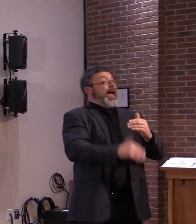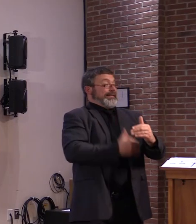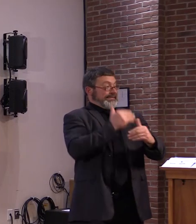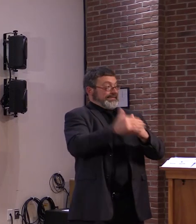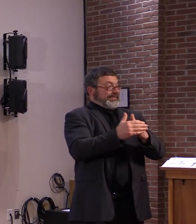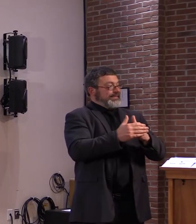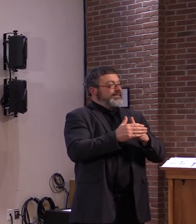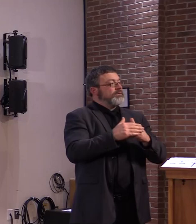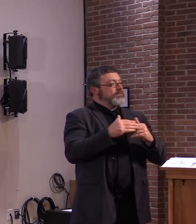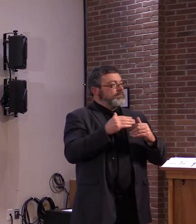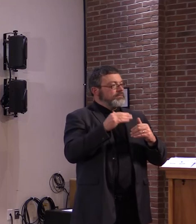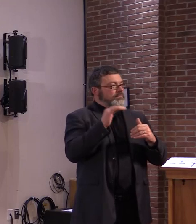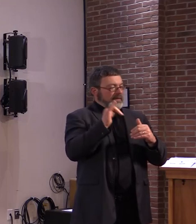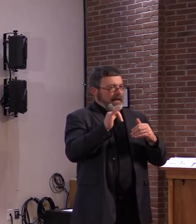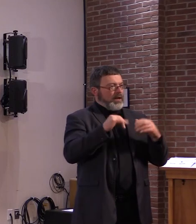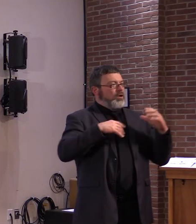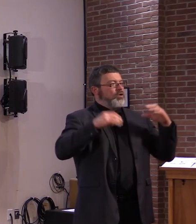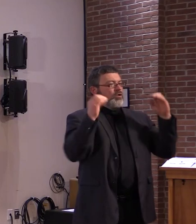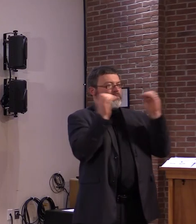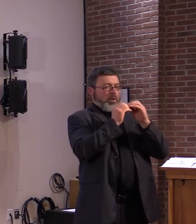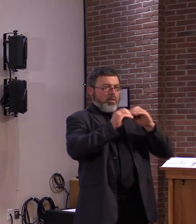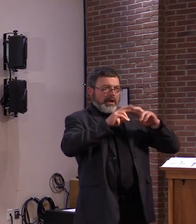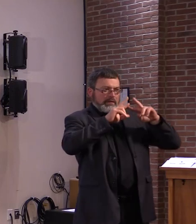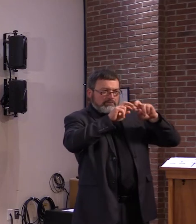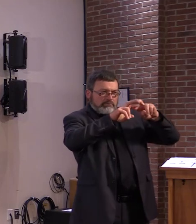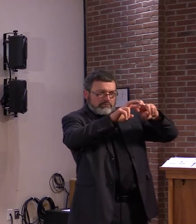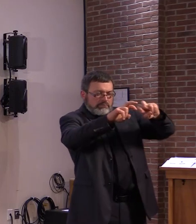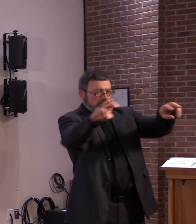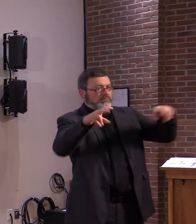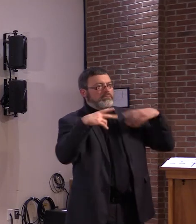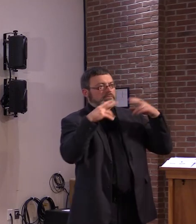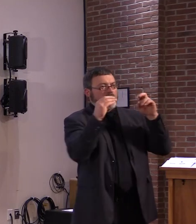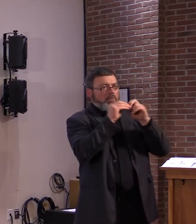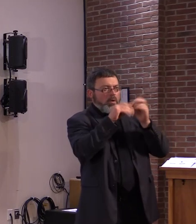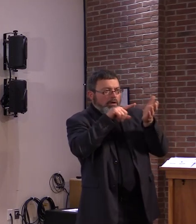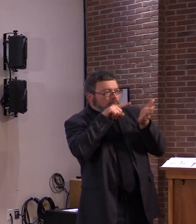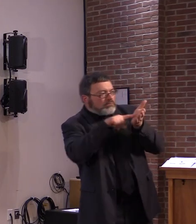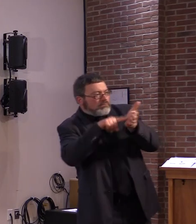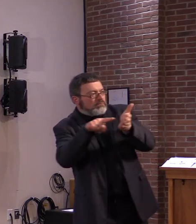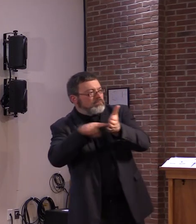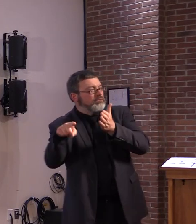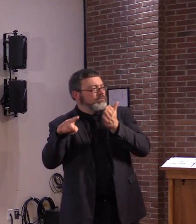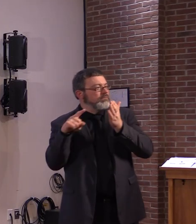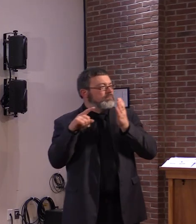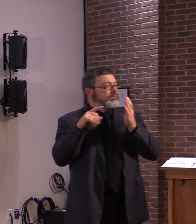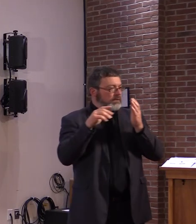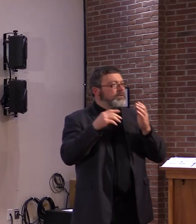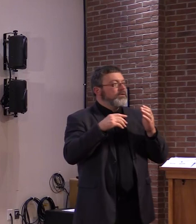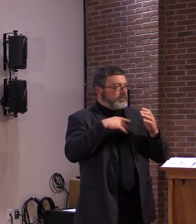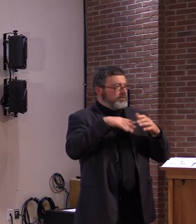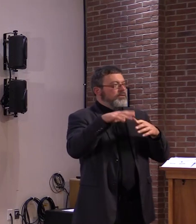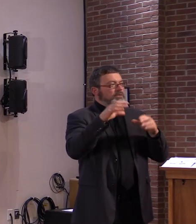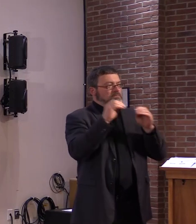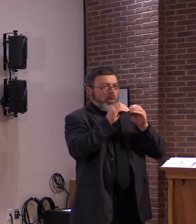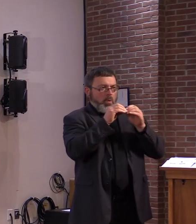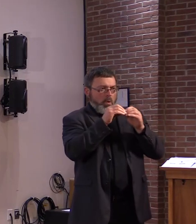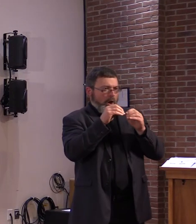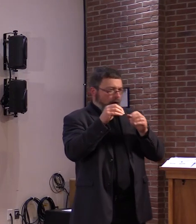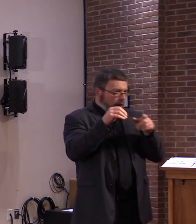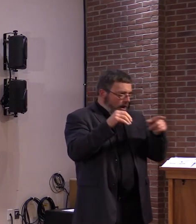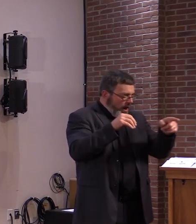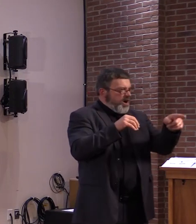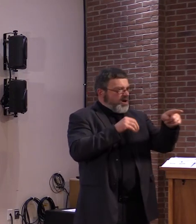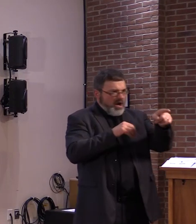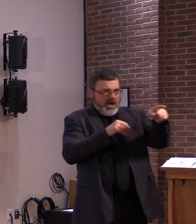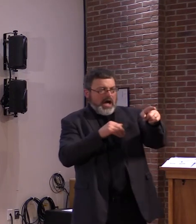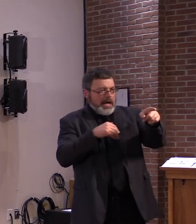surveillance testing, bigger populations in terms of what we're doing with surveillance testing. As you probably